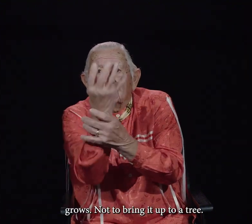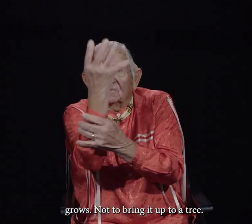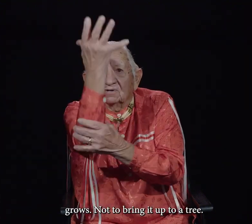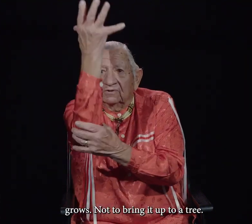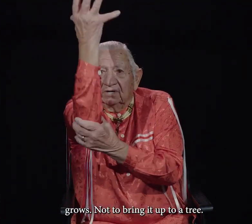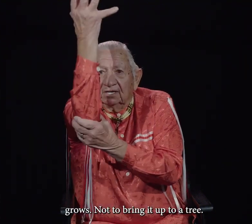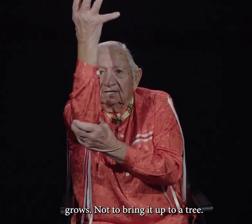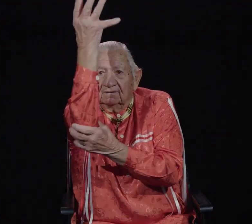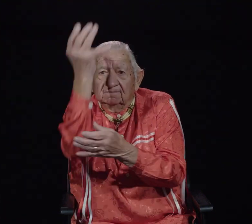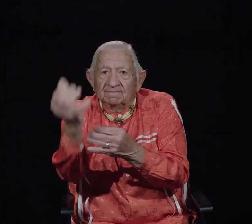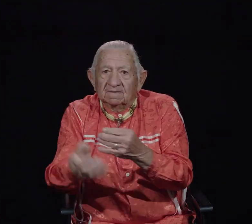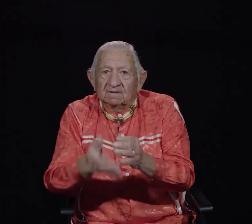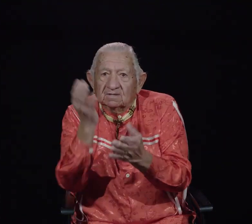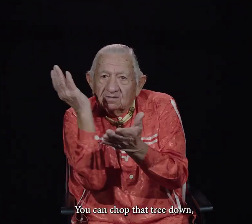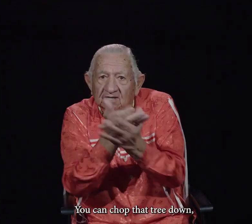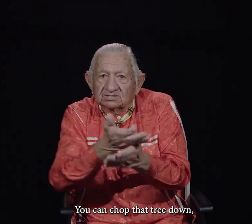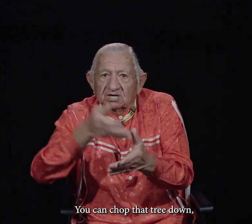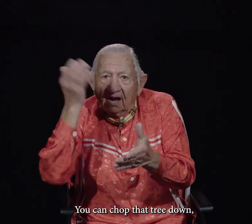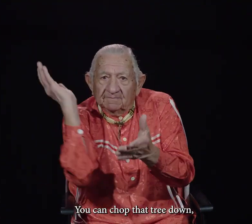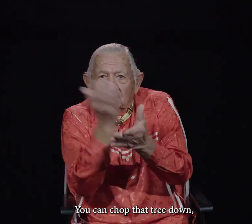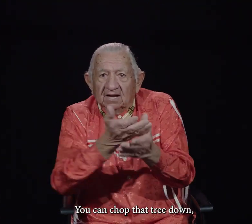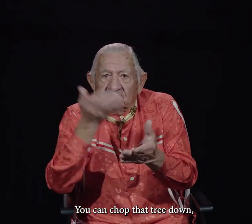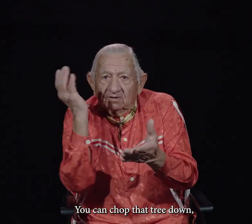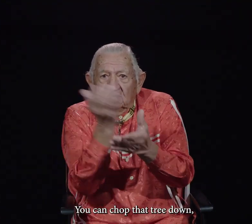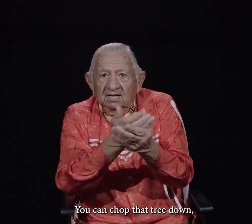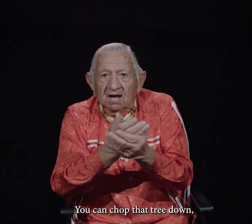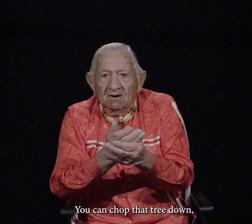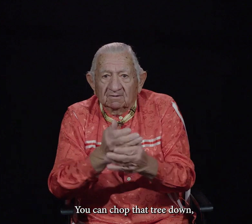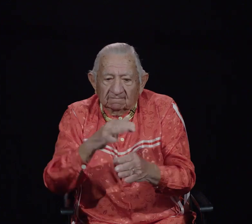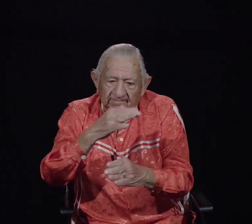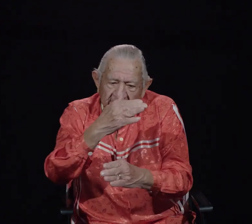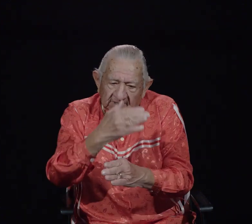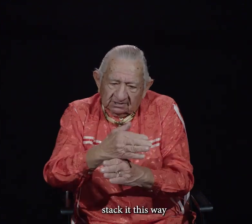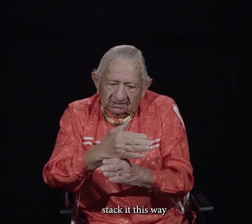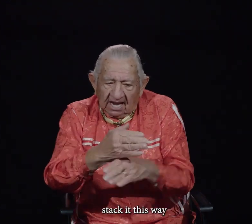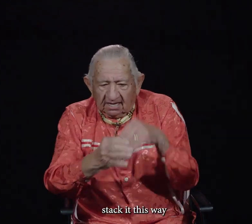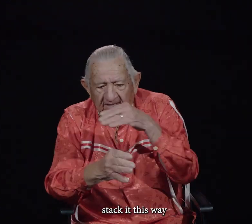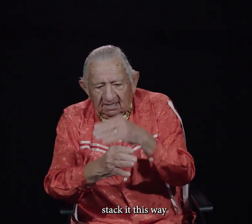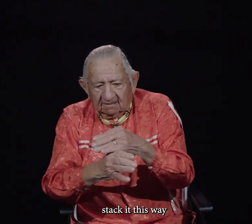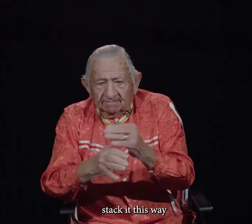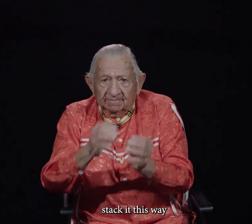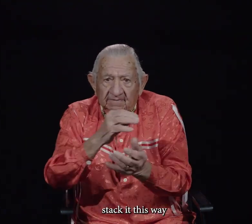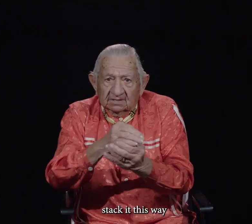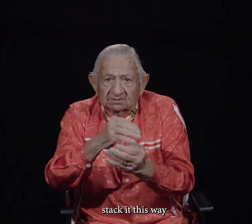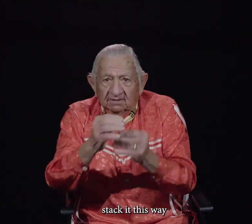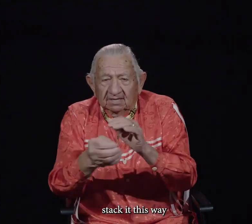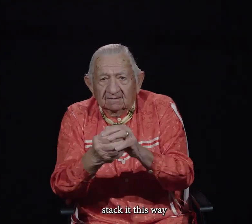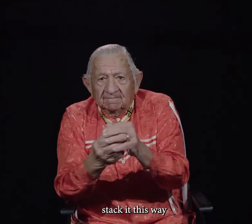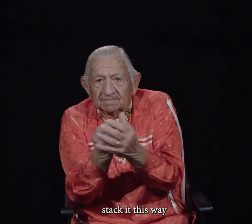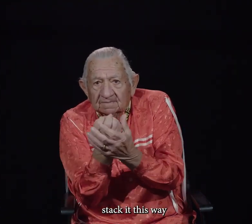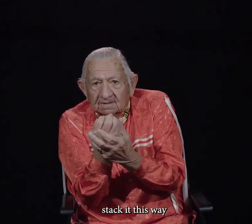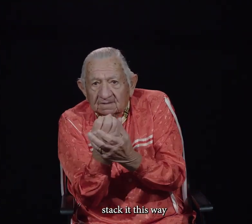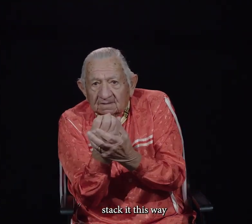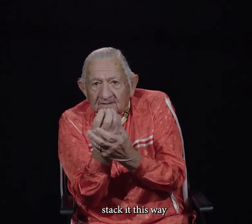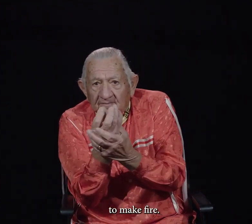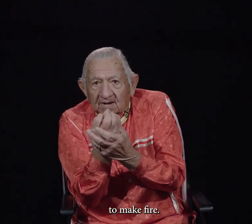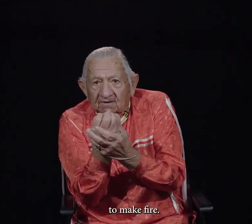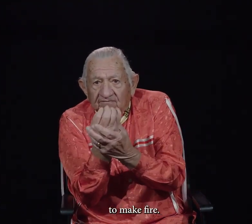to a tree. You can chop that tree down, stack it this way to make